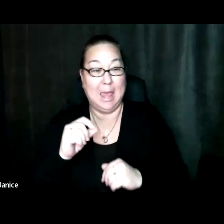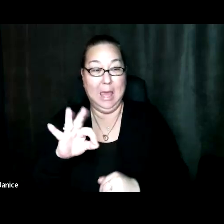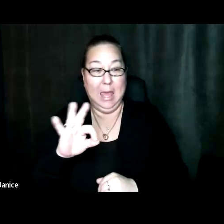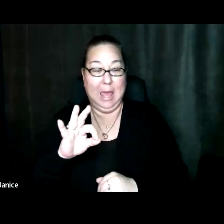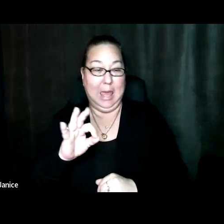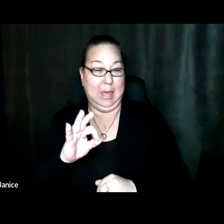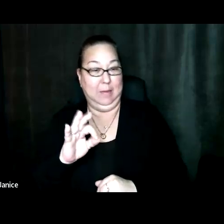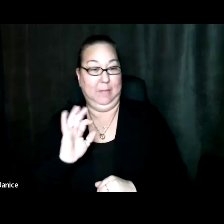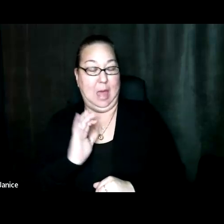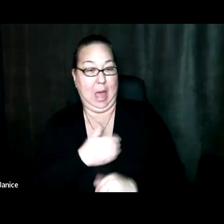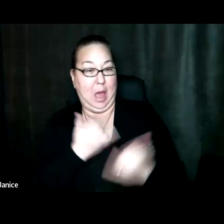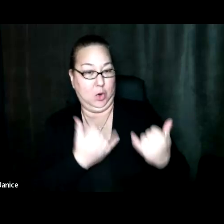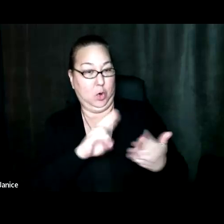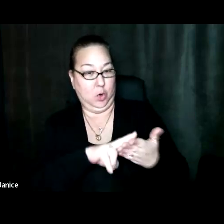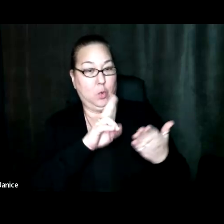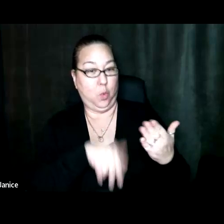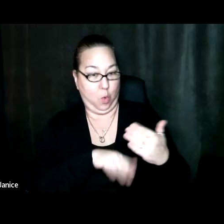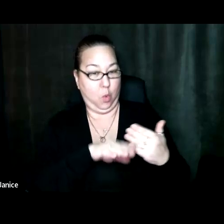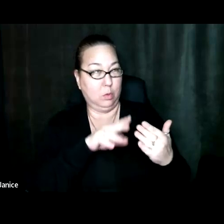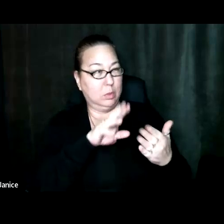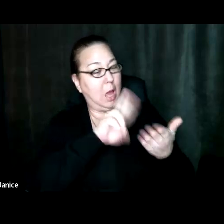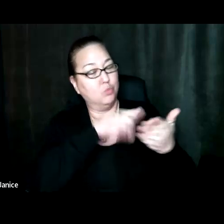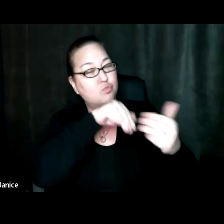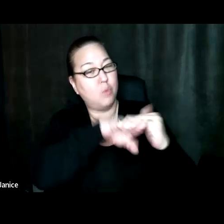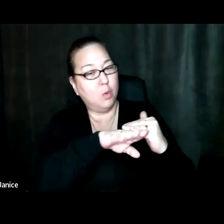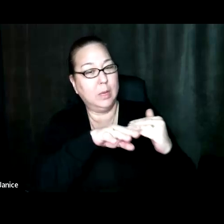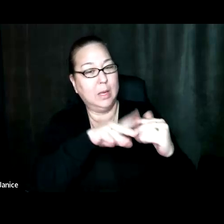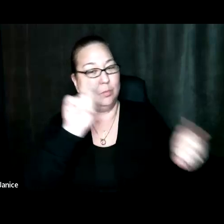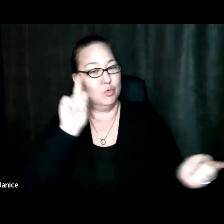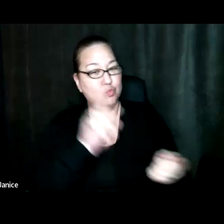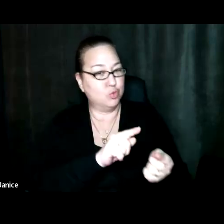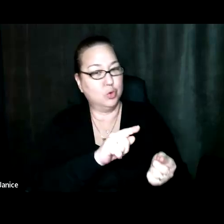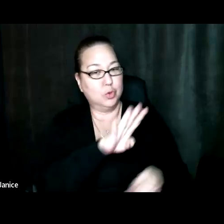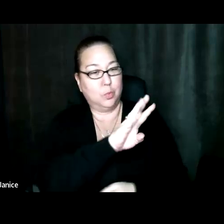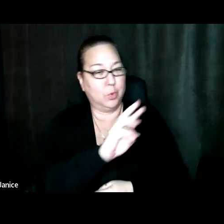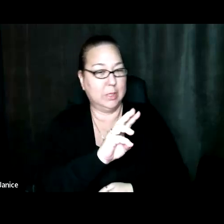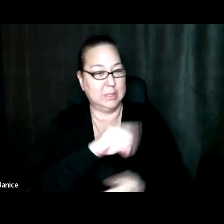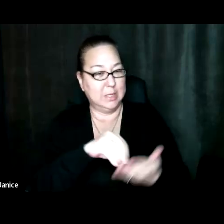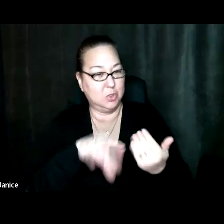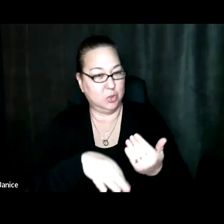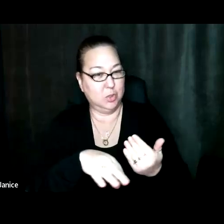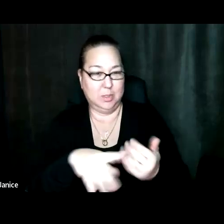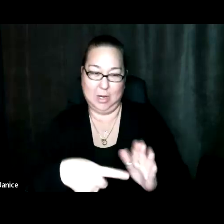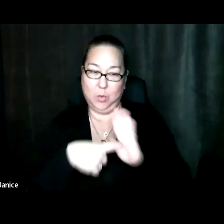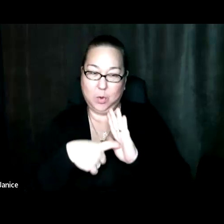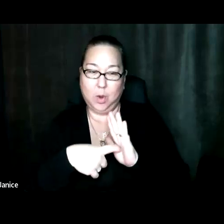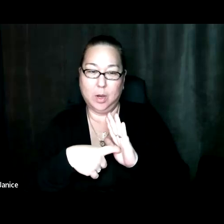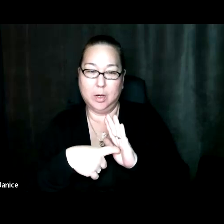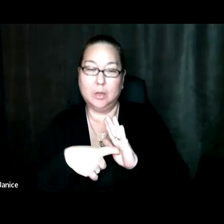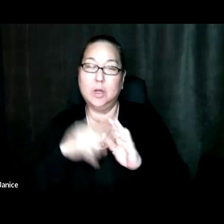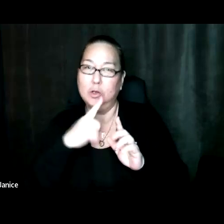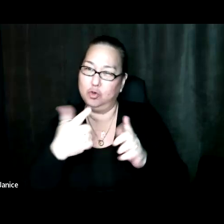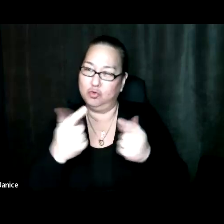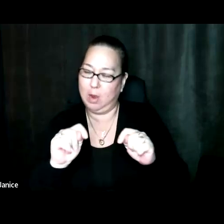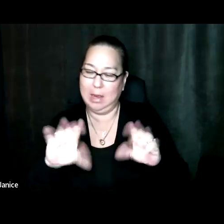is required to reduce a classroom, and our schools have already let go of one amazing teacher? Teachers who already know the